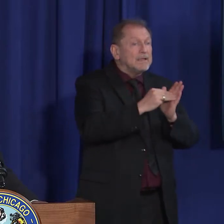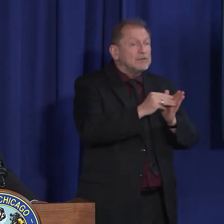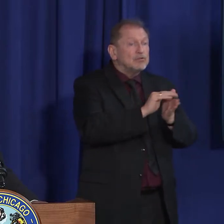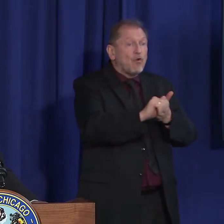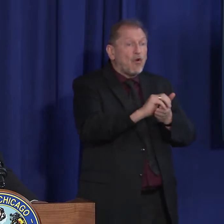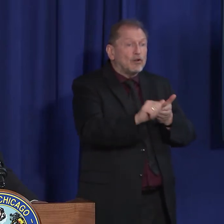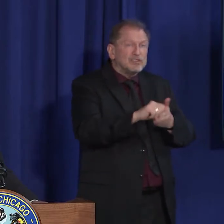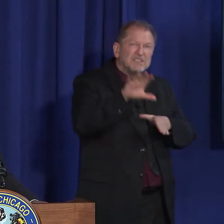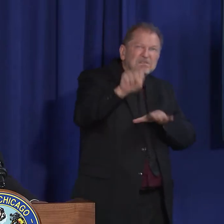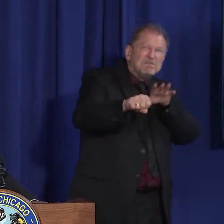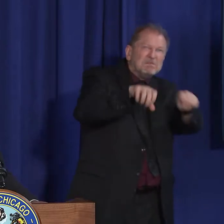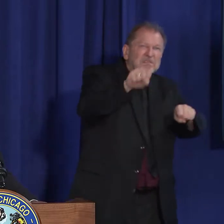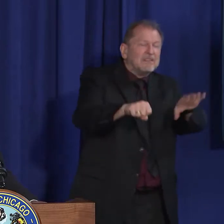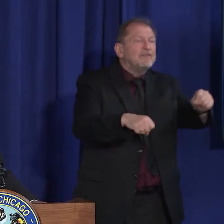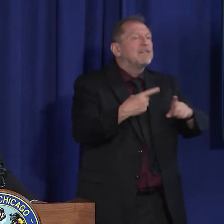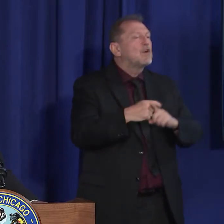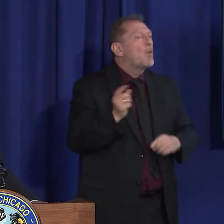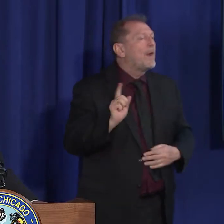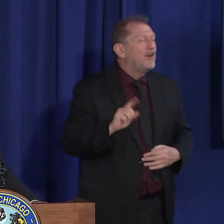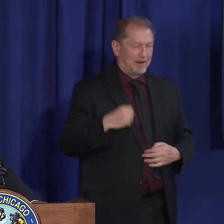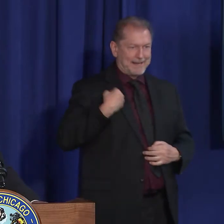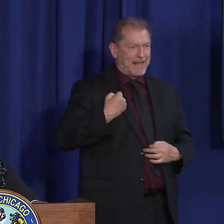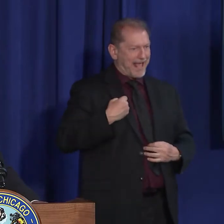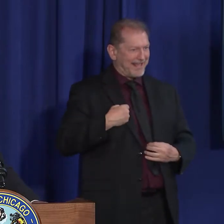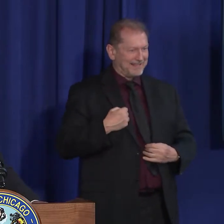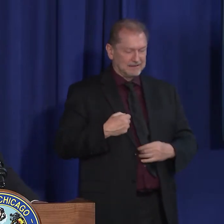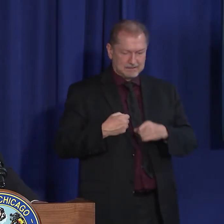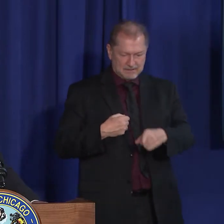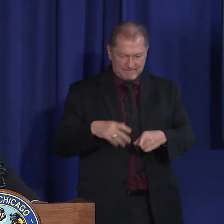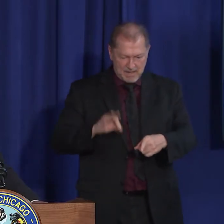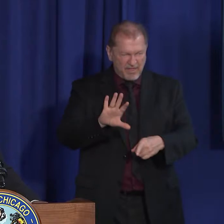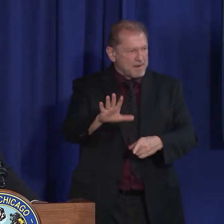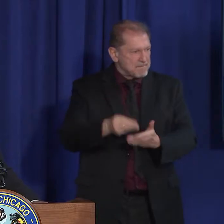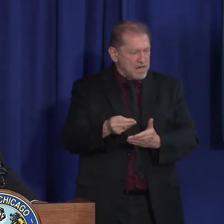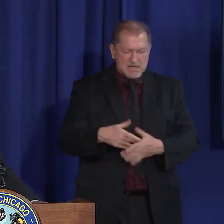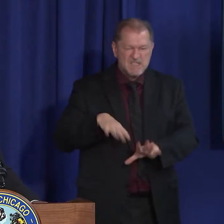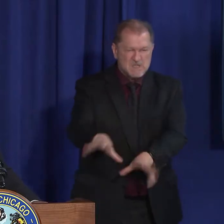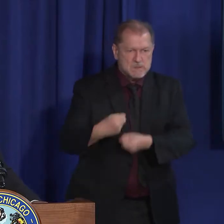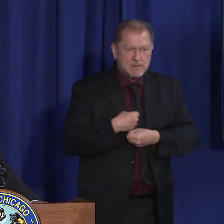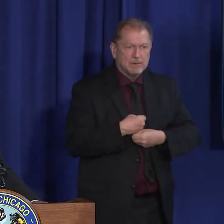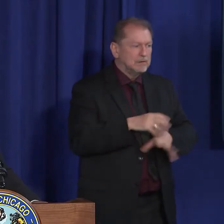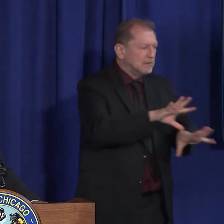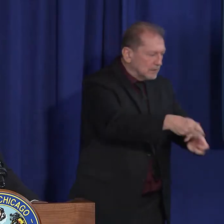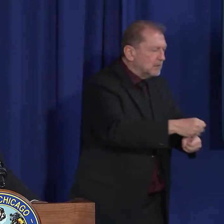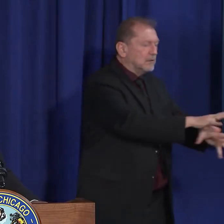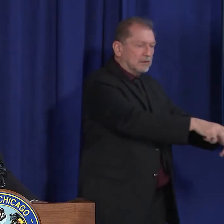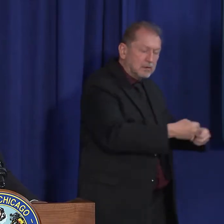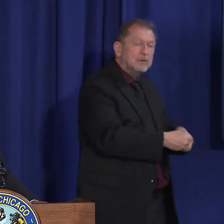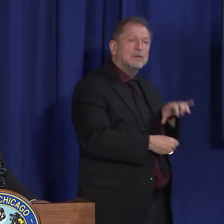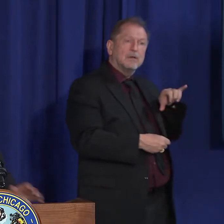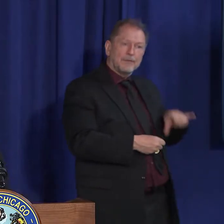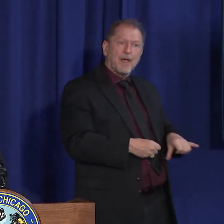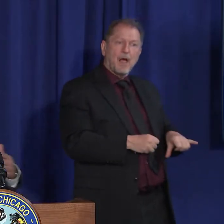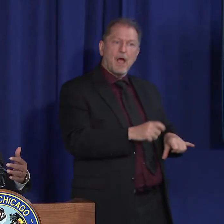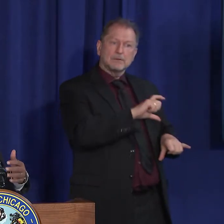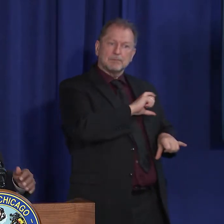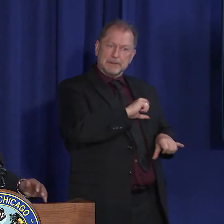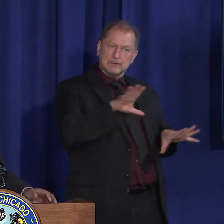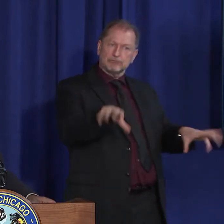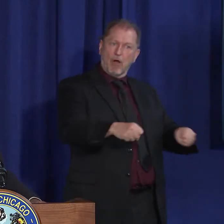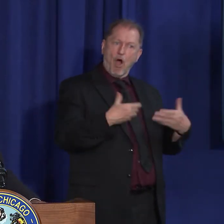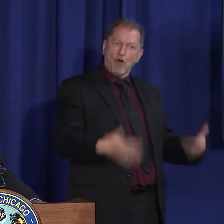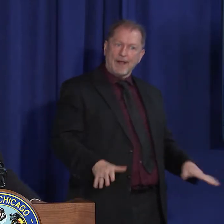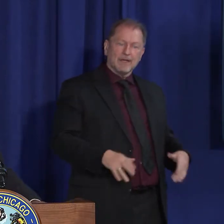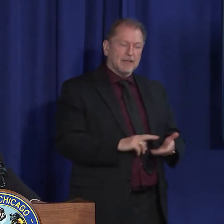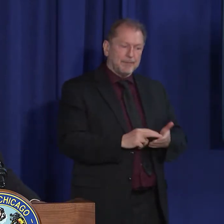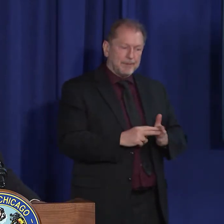last year. And that is consistent over many years. And that's clearly the tip of the iceberg. And when you calculate